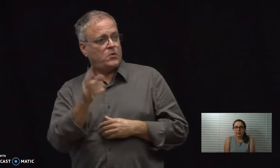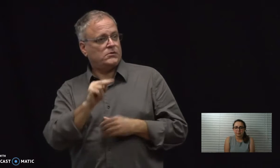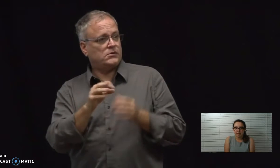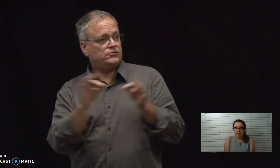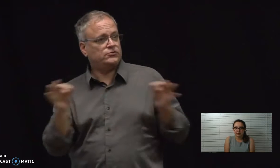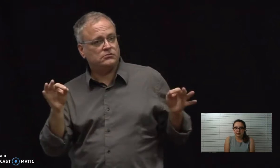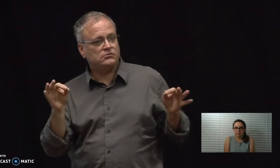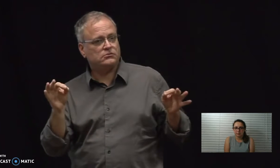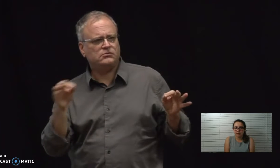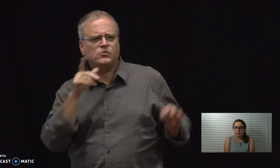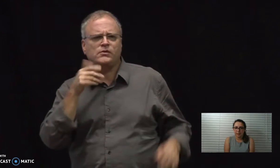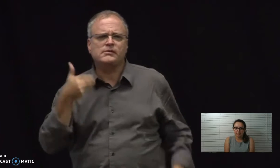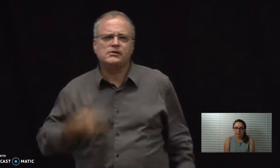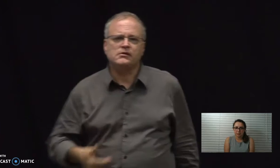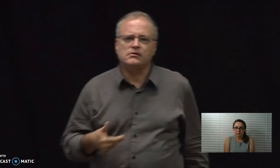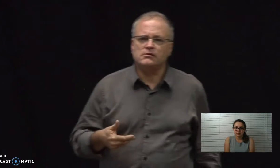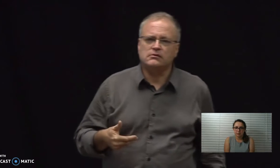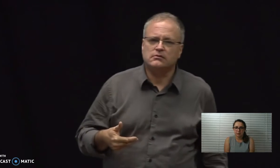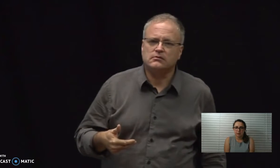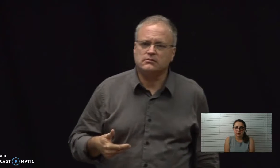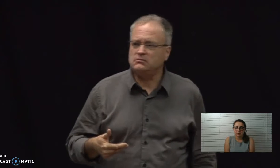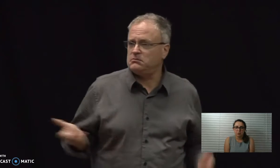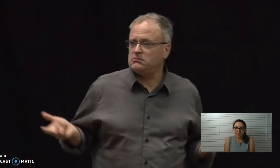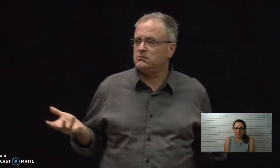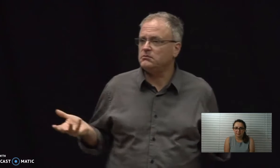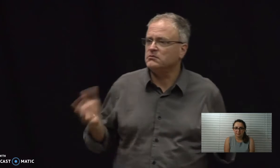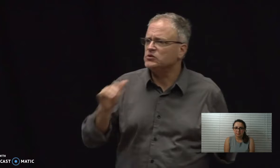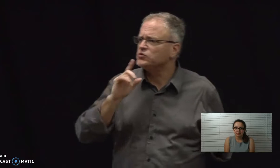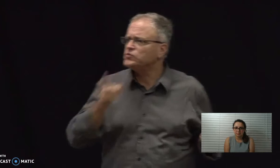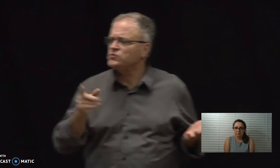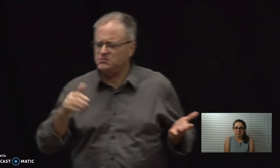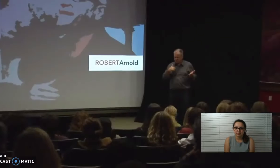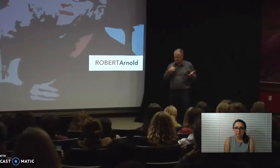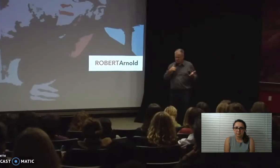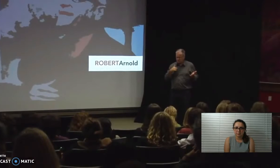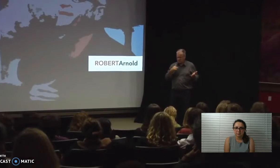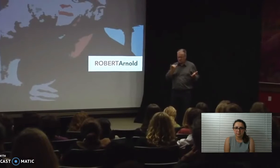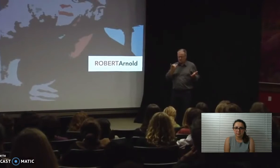If I can't write in my own language, who am I?